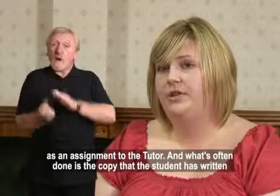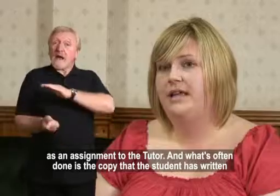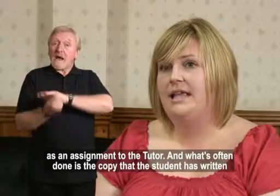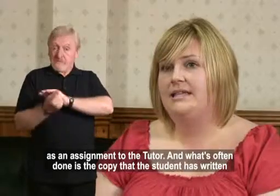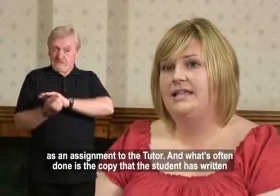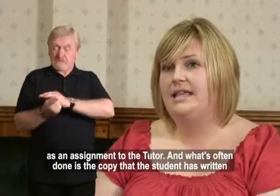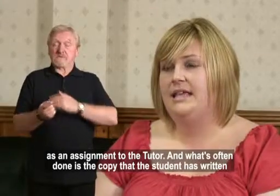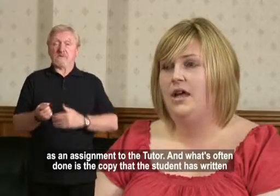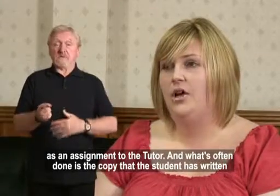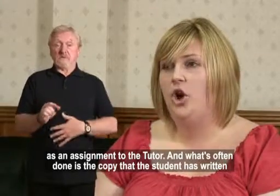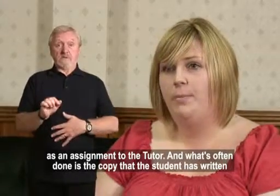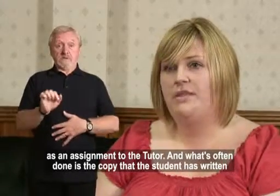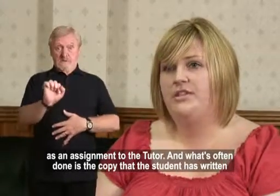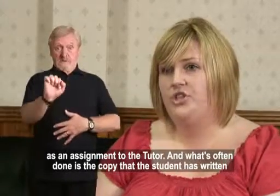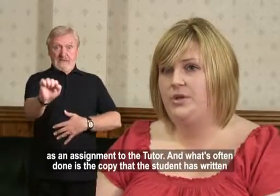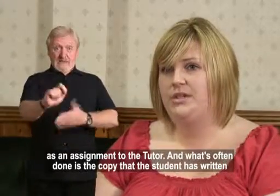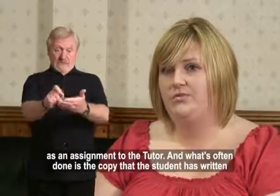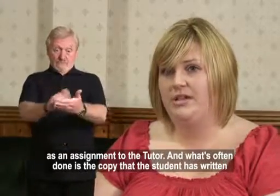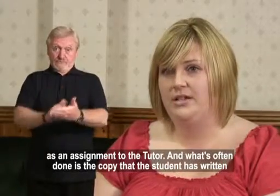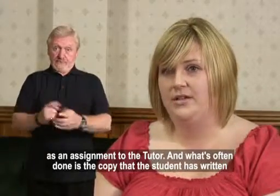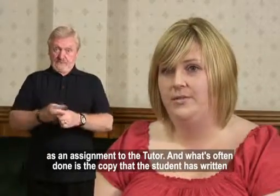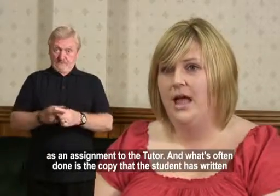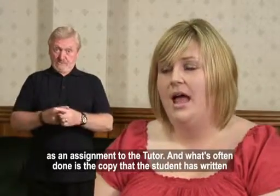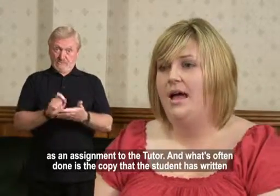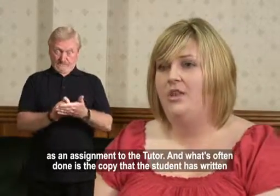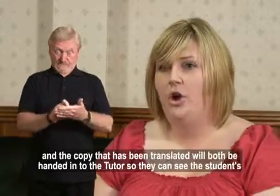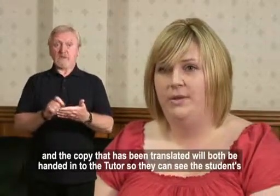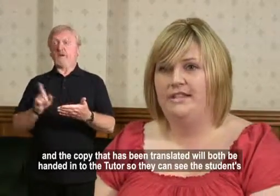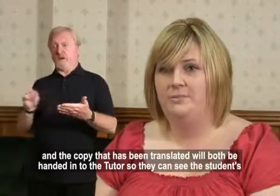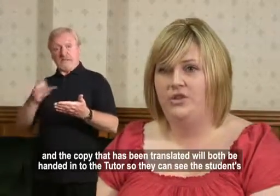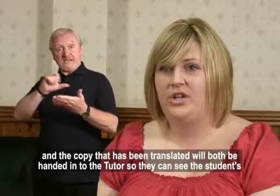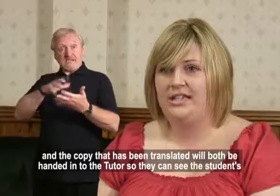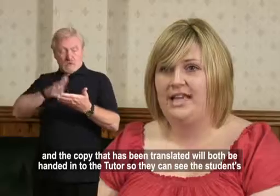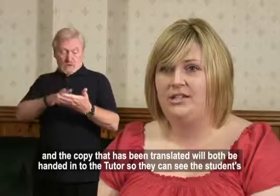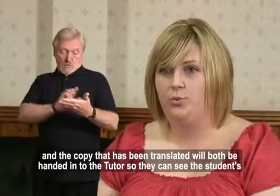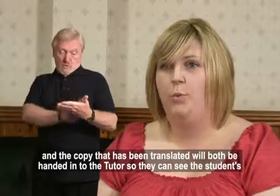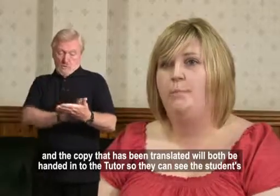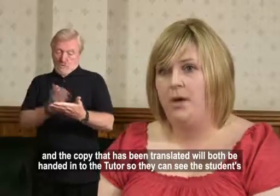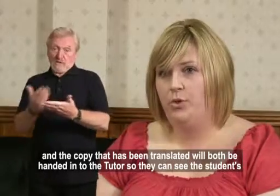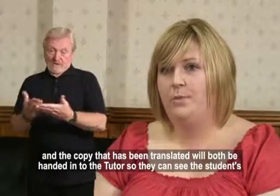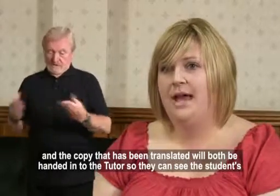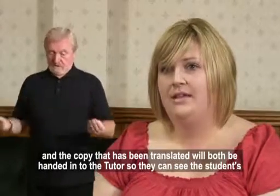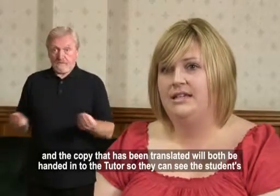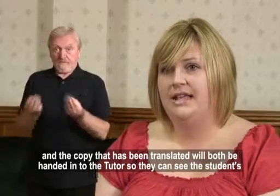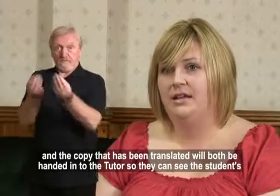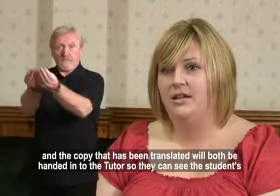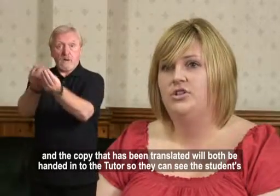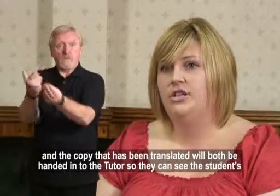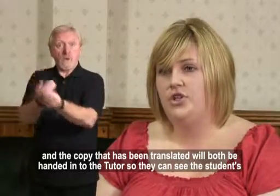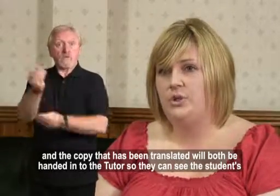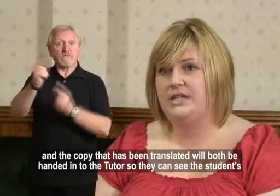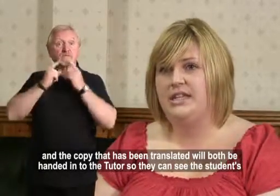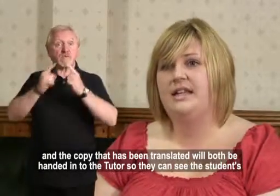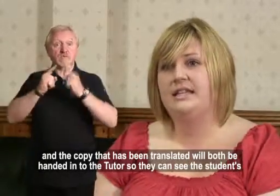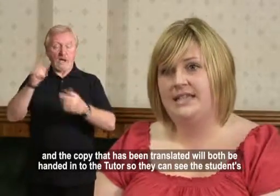often done is the copy that the student has written and the copy that has been translated will both be handed in